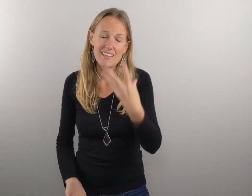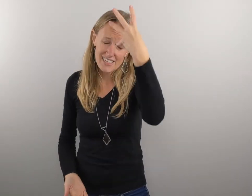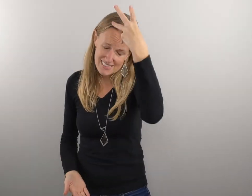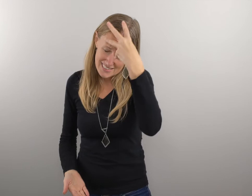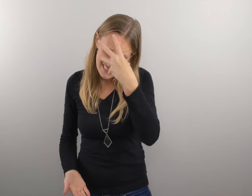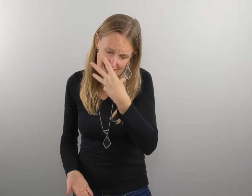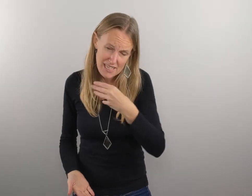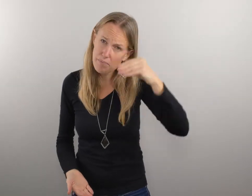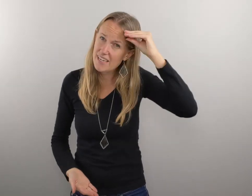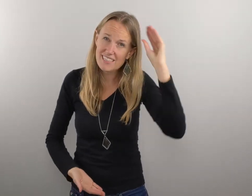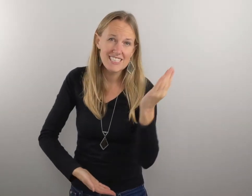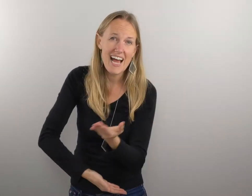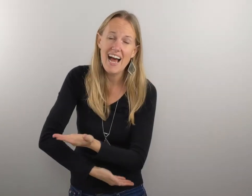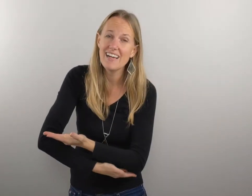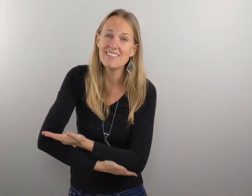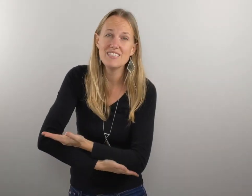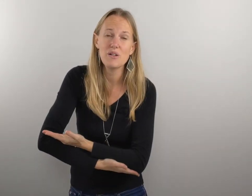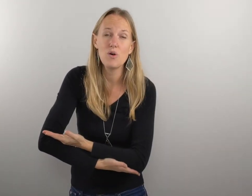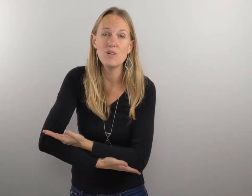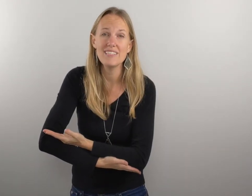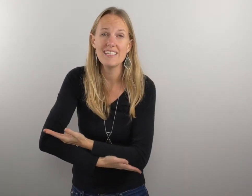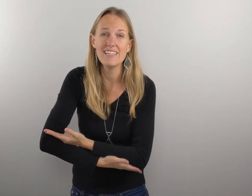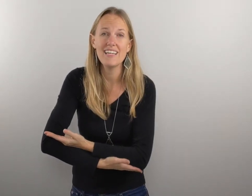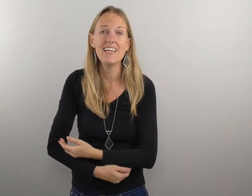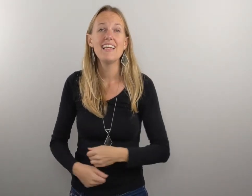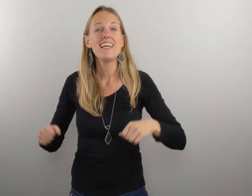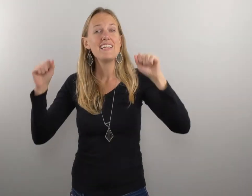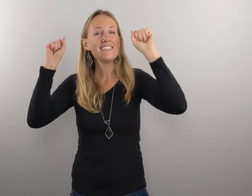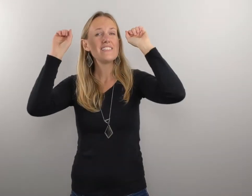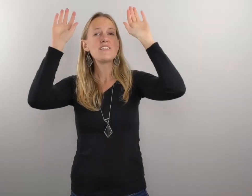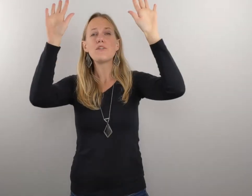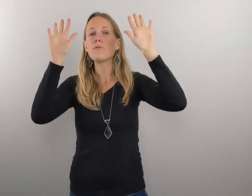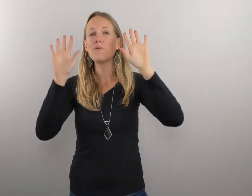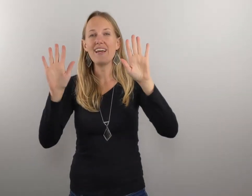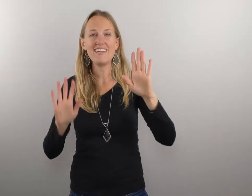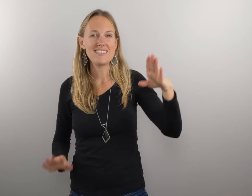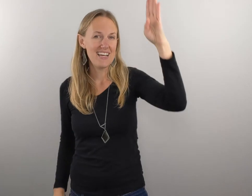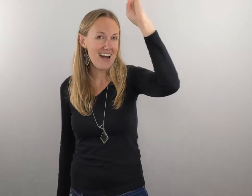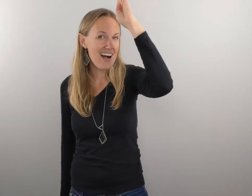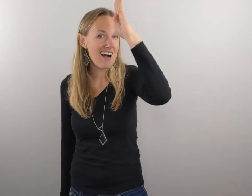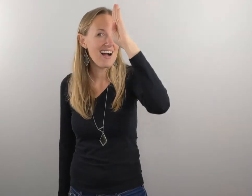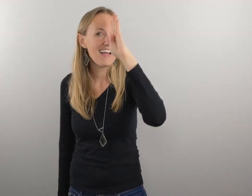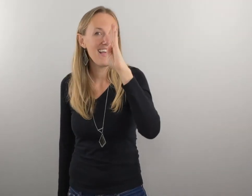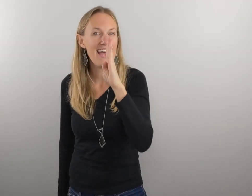That sleeping child you're holding is the great I